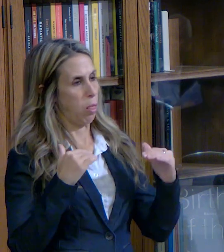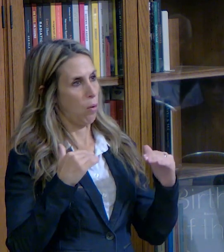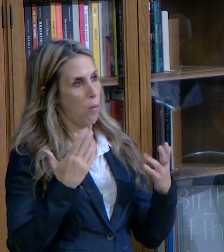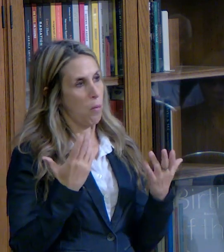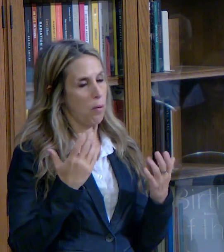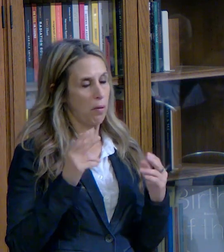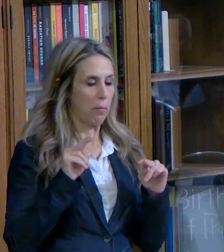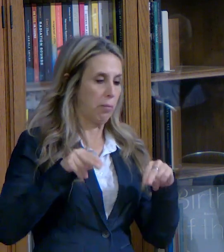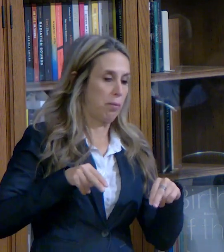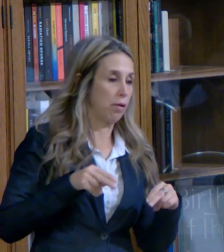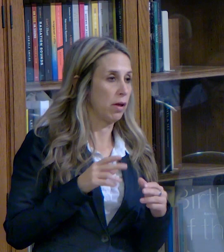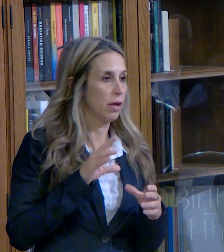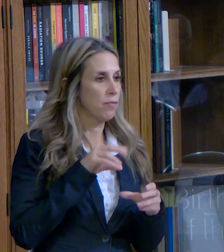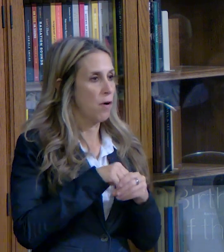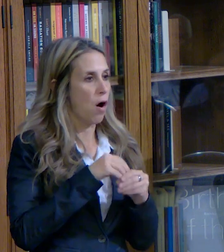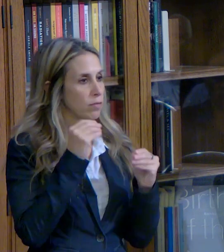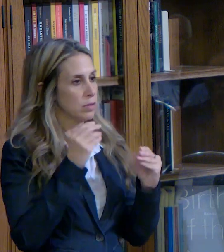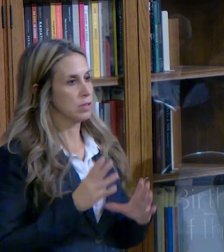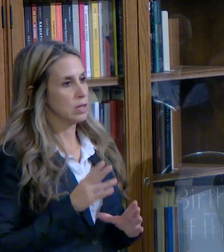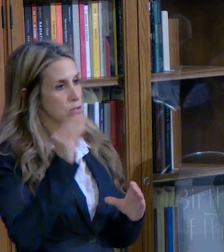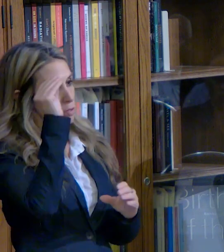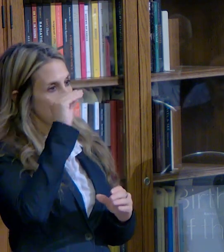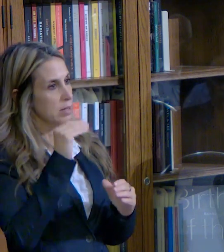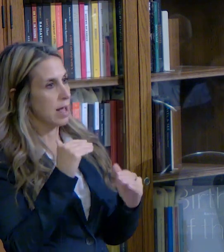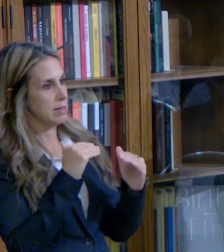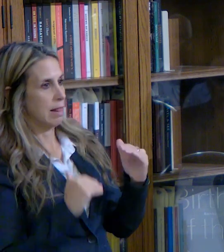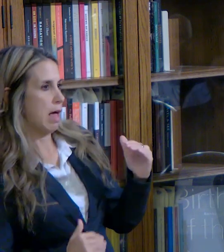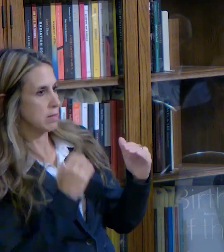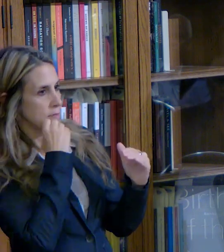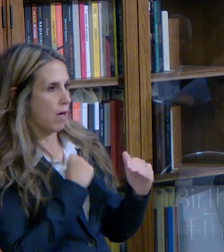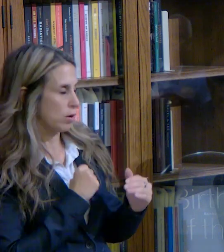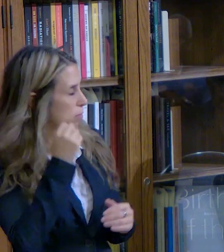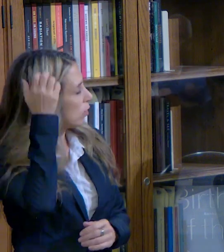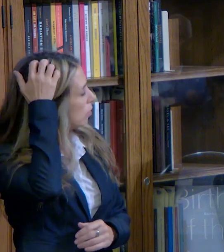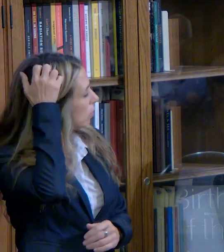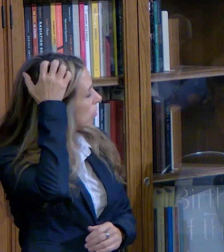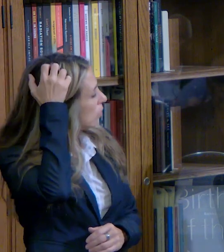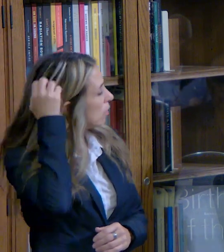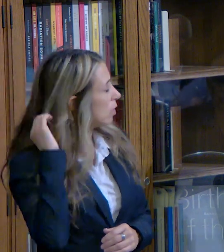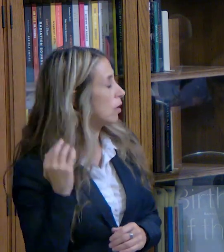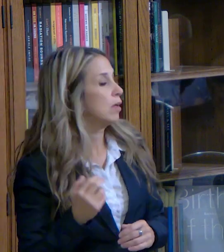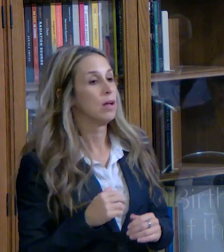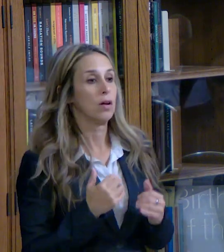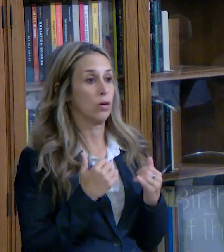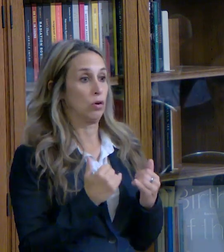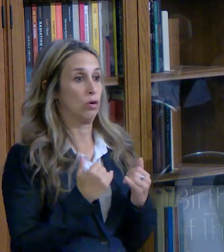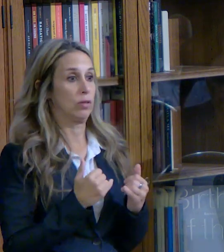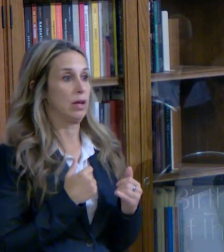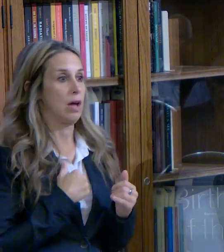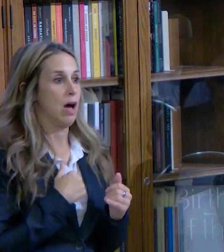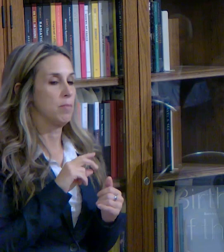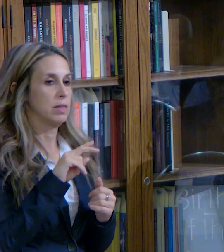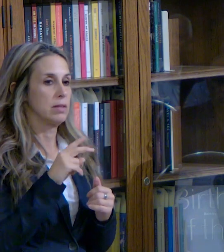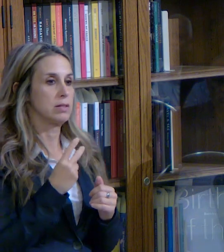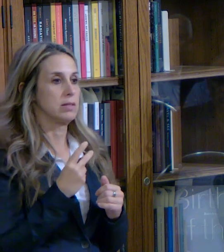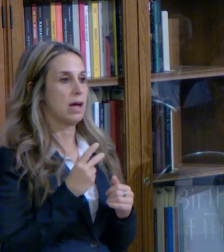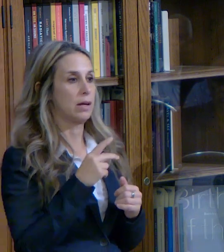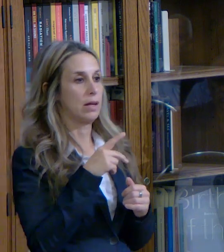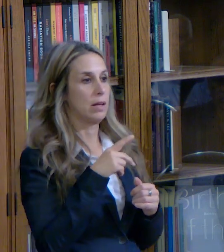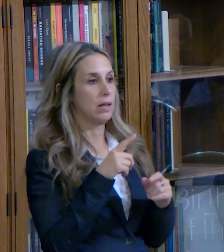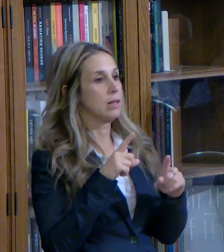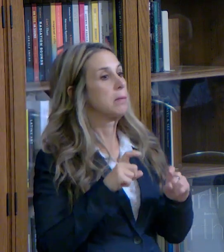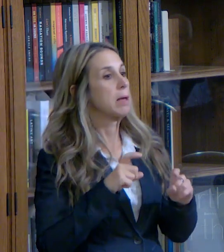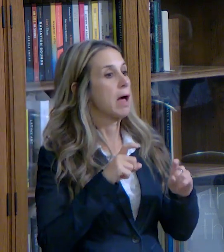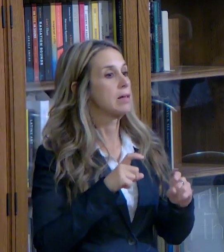regards teachers input as less valuable currently I am in the second pilot of the